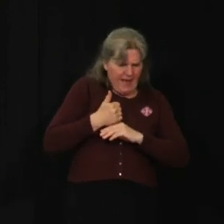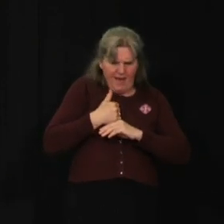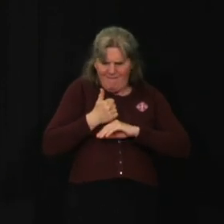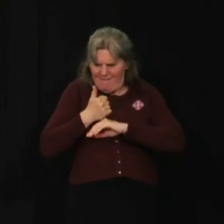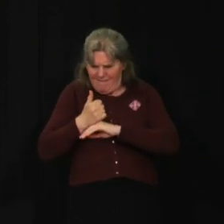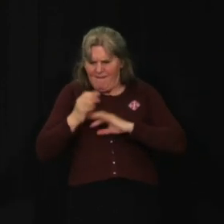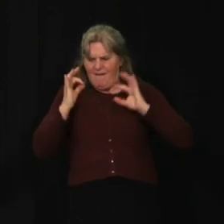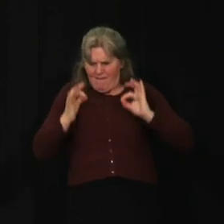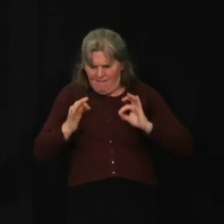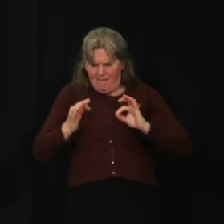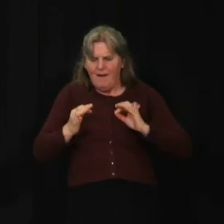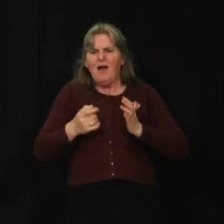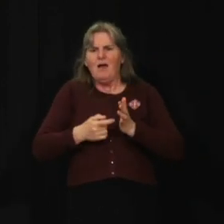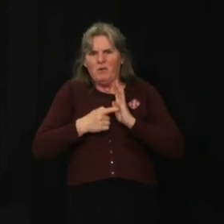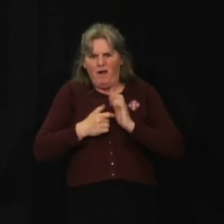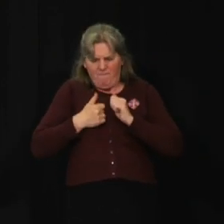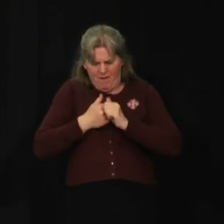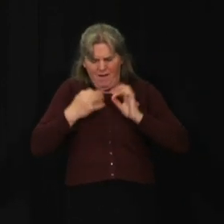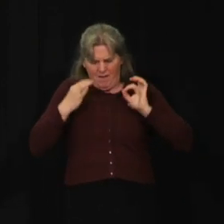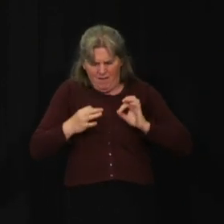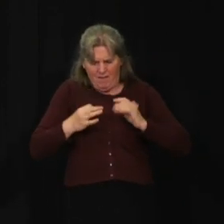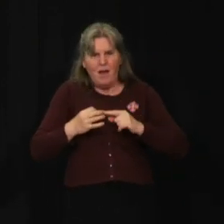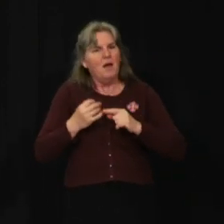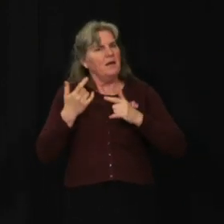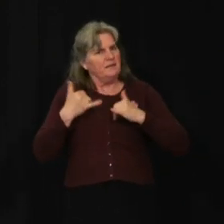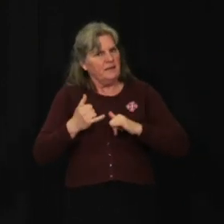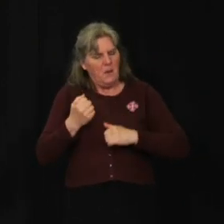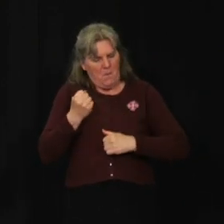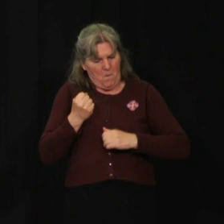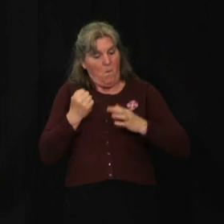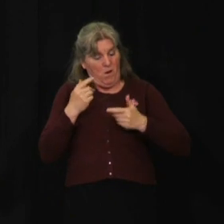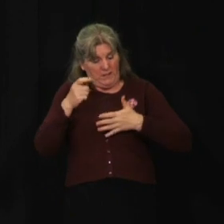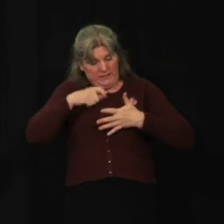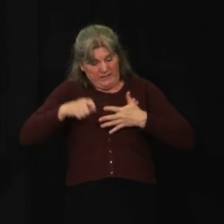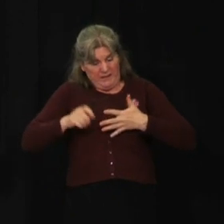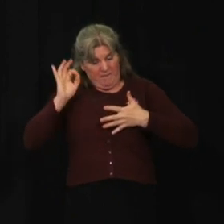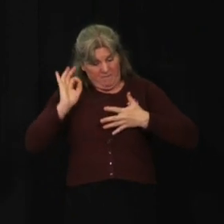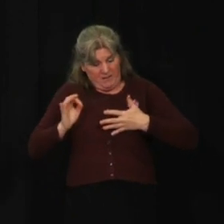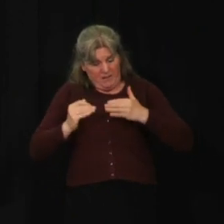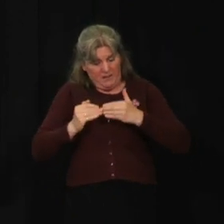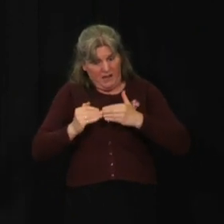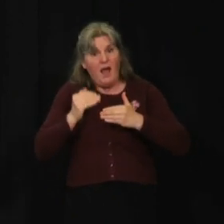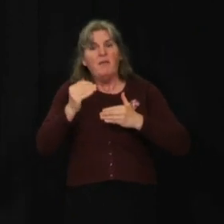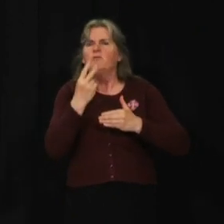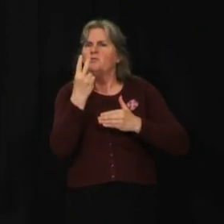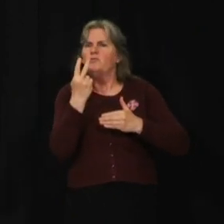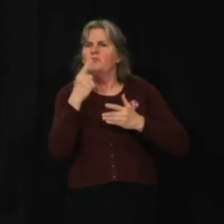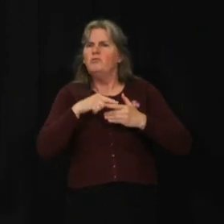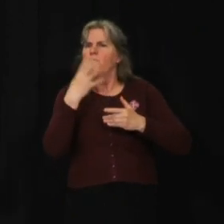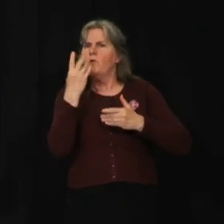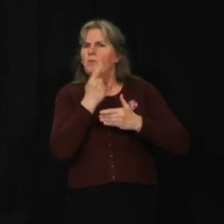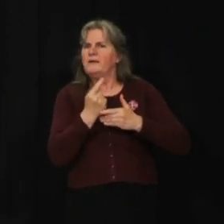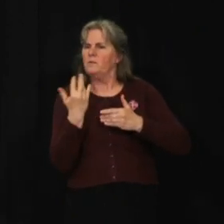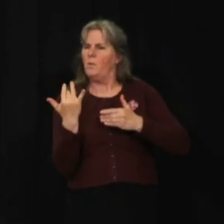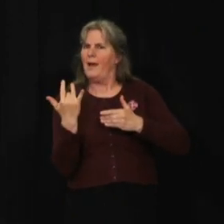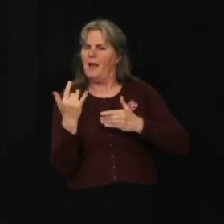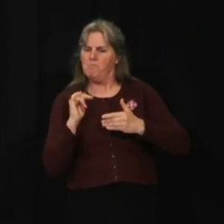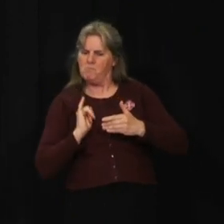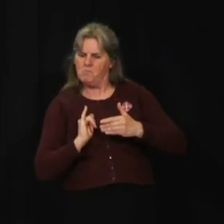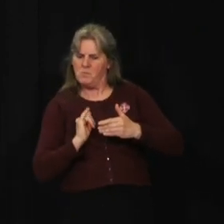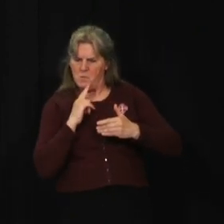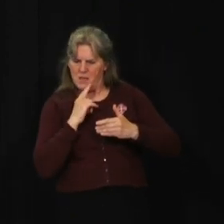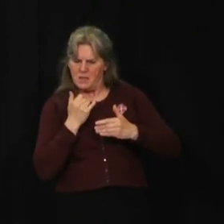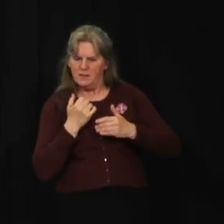affected. But there is a 2 to 4 week minimum once we get things in place where we absolutely